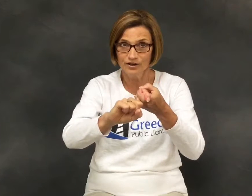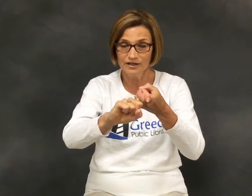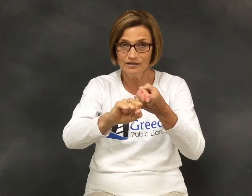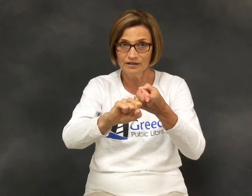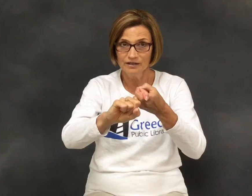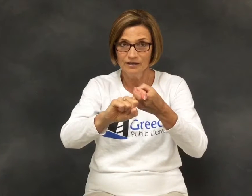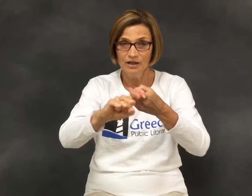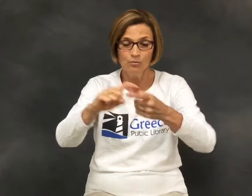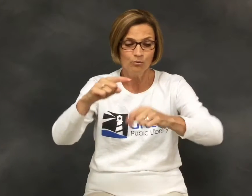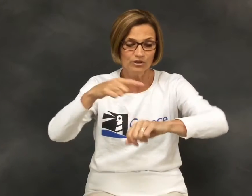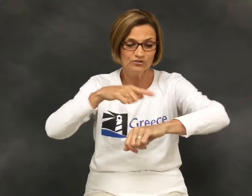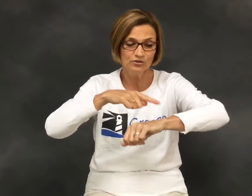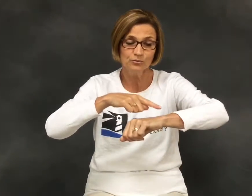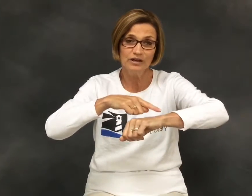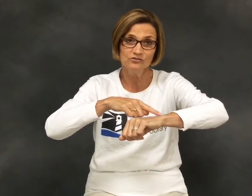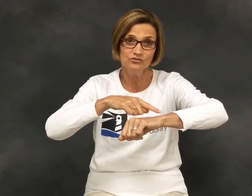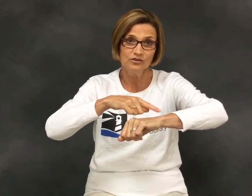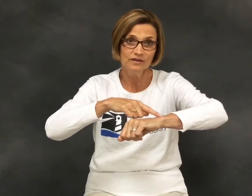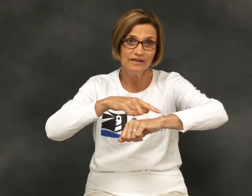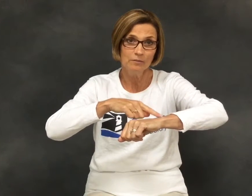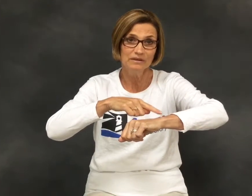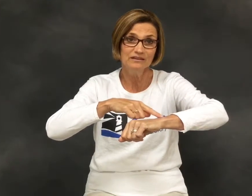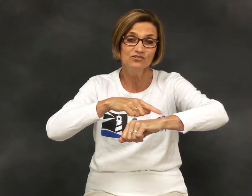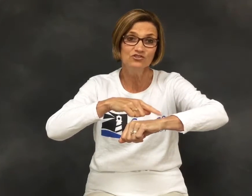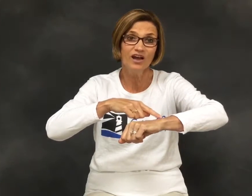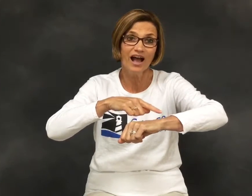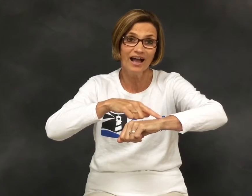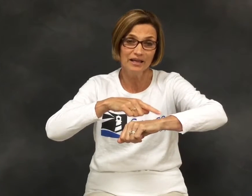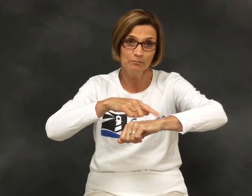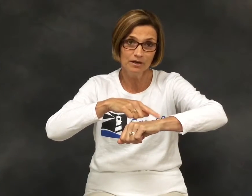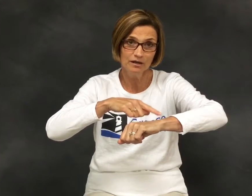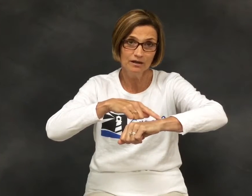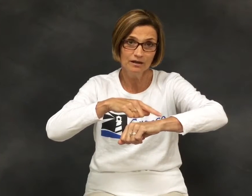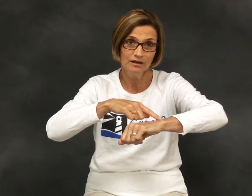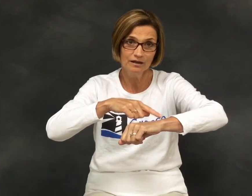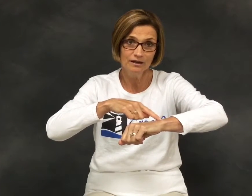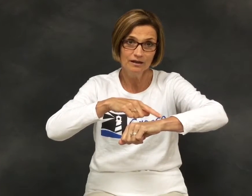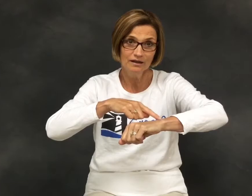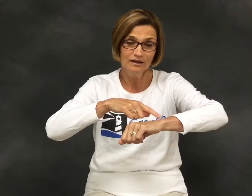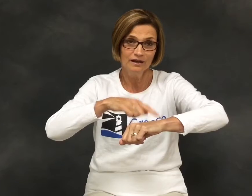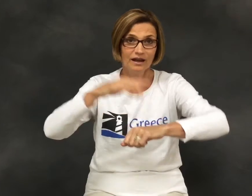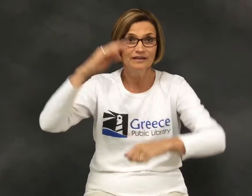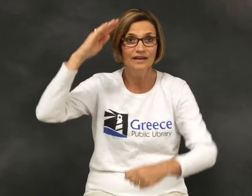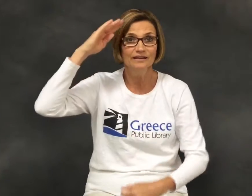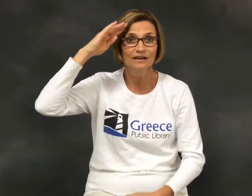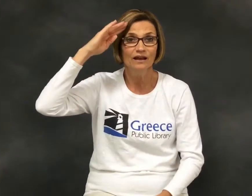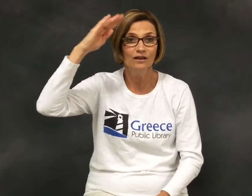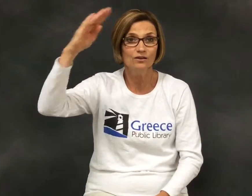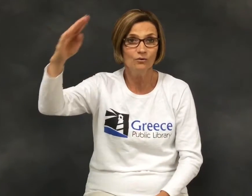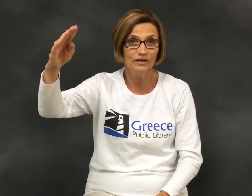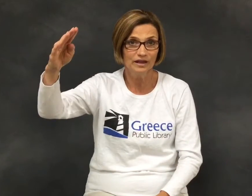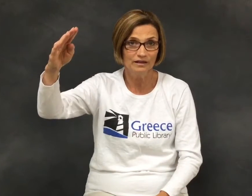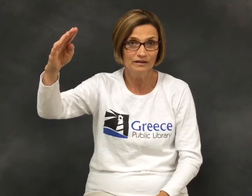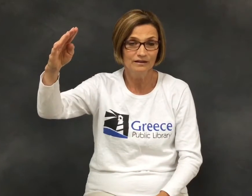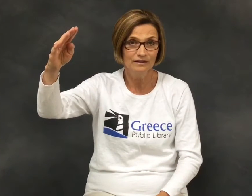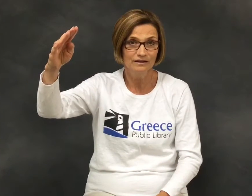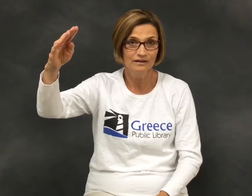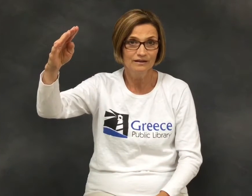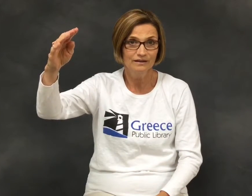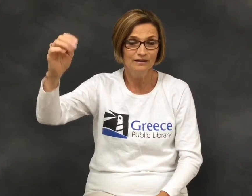Good. Point to your wrist. That means time. And then hello again.